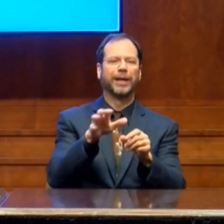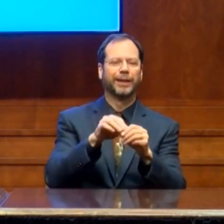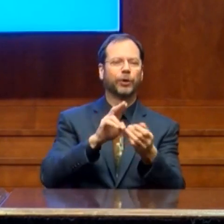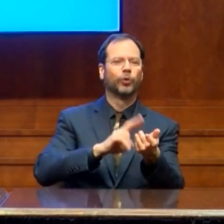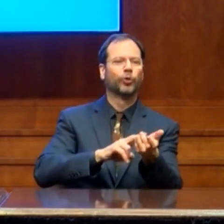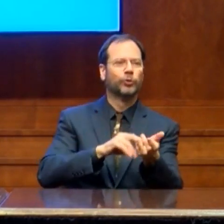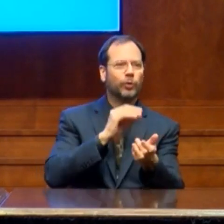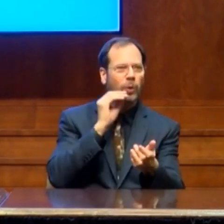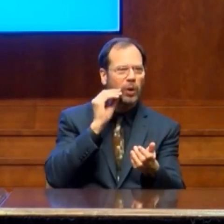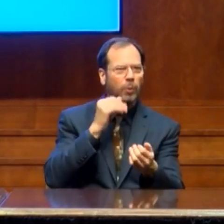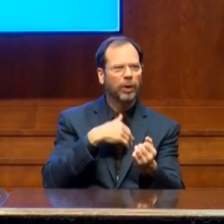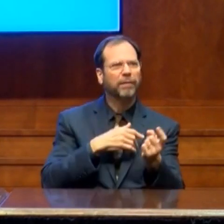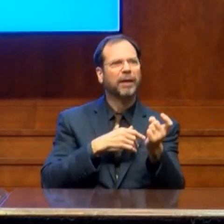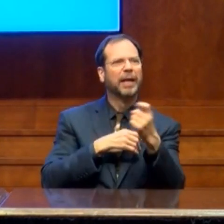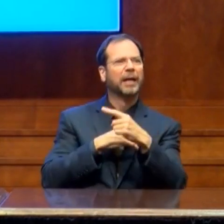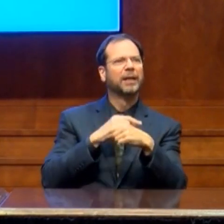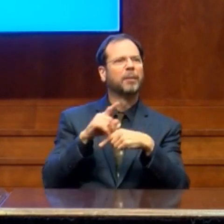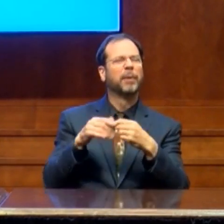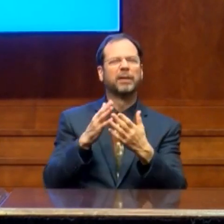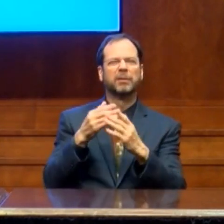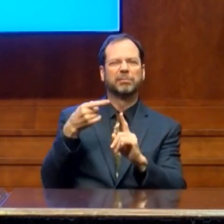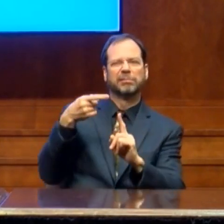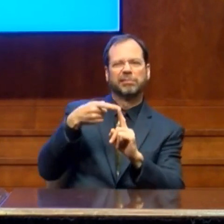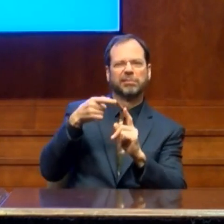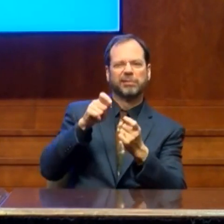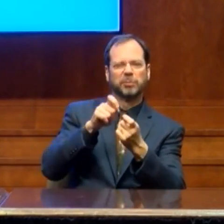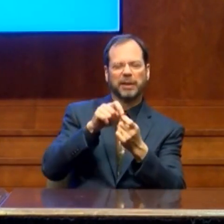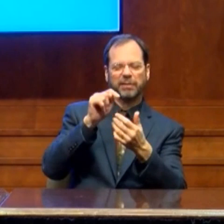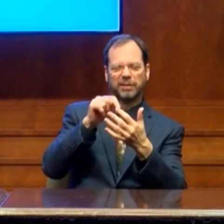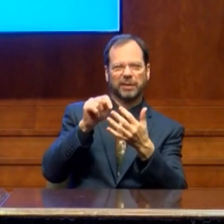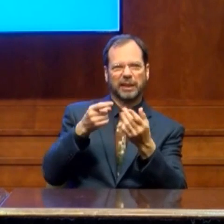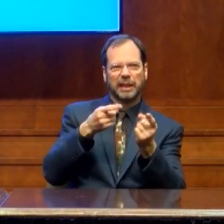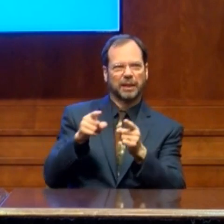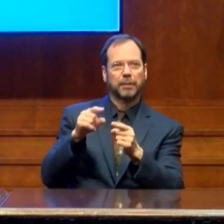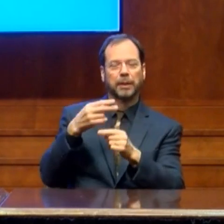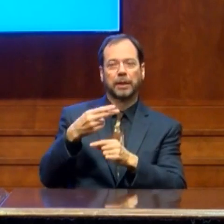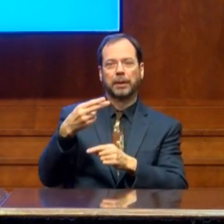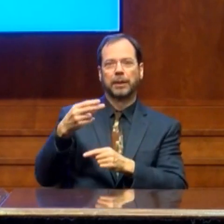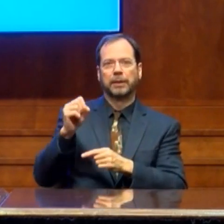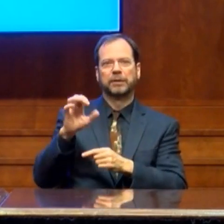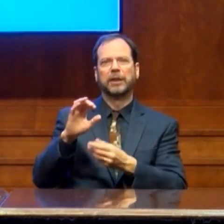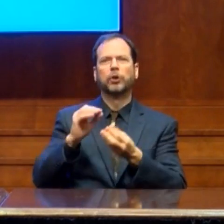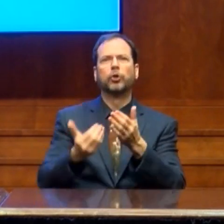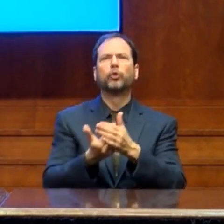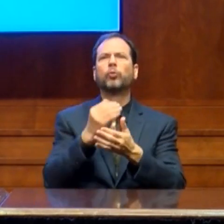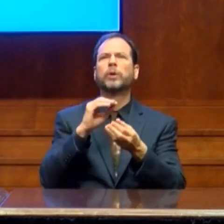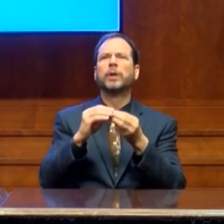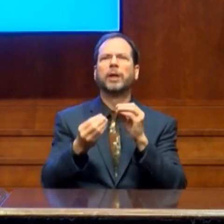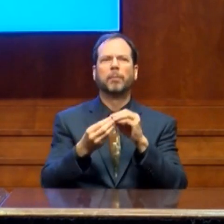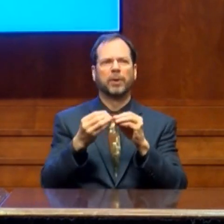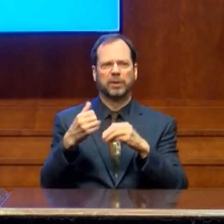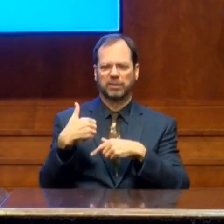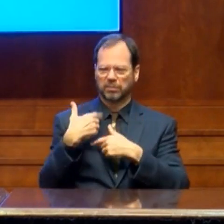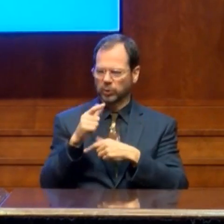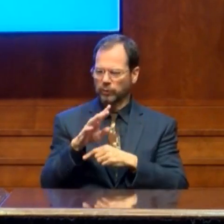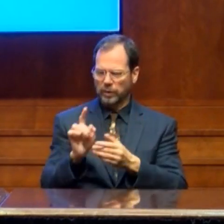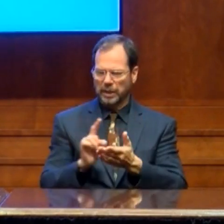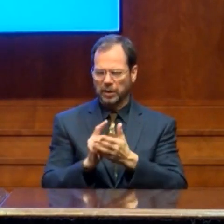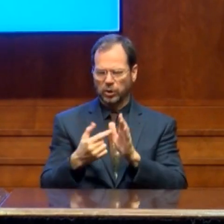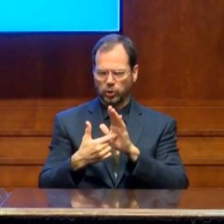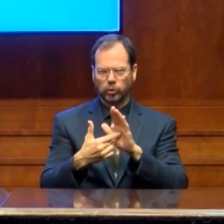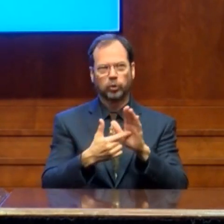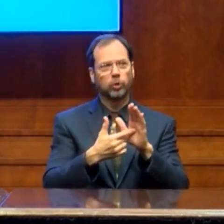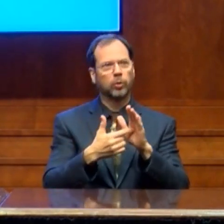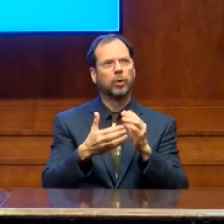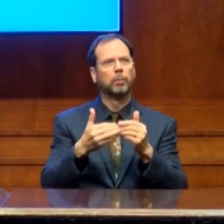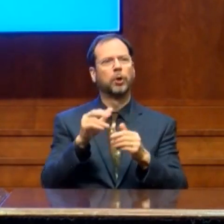facilities, and we've asked you previously about some specific cases, but from HHSC, new numbers in the last 24